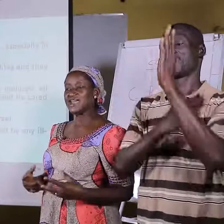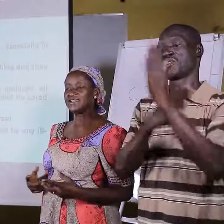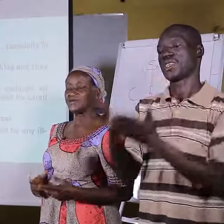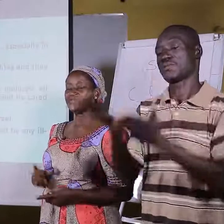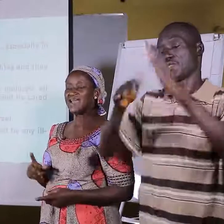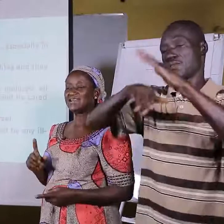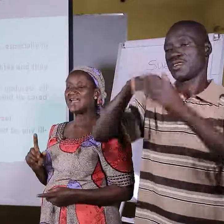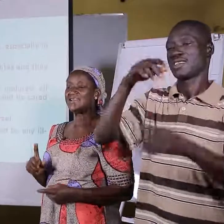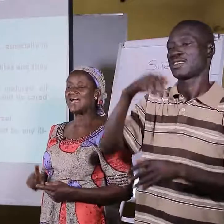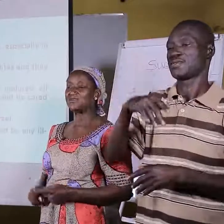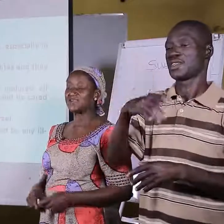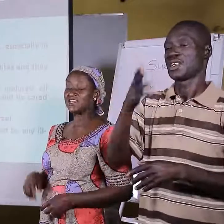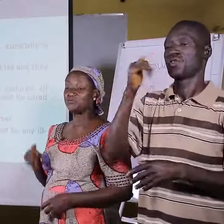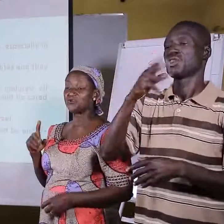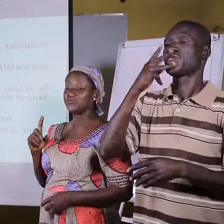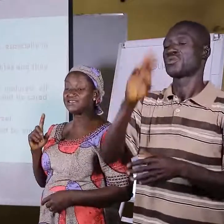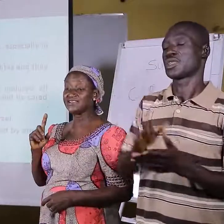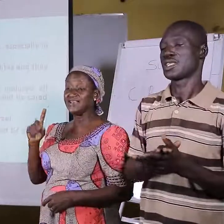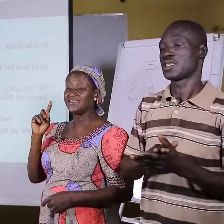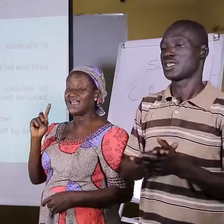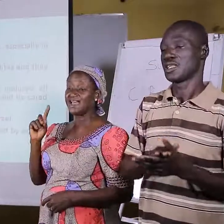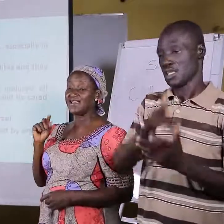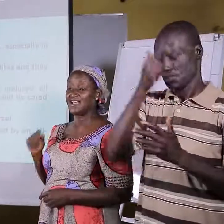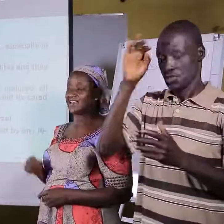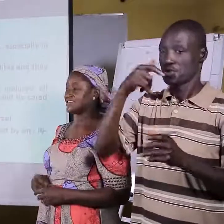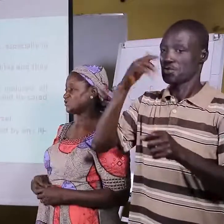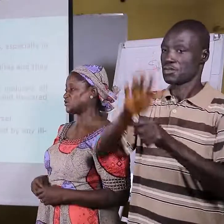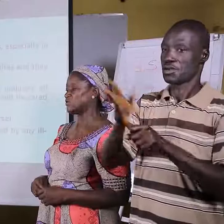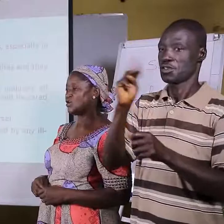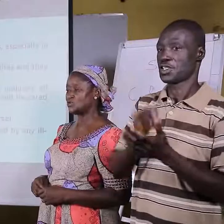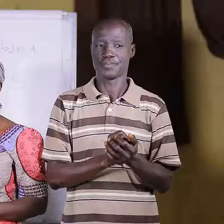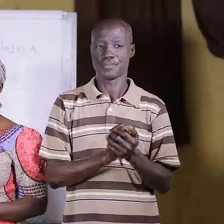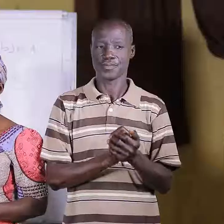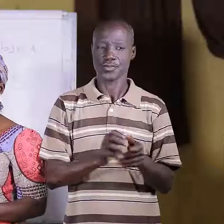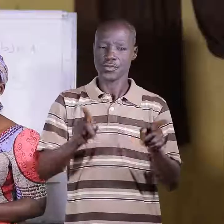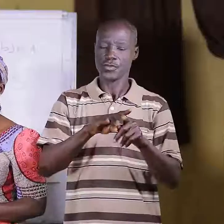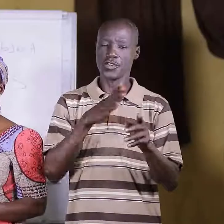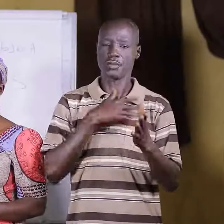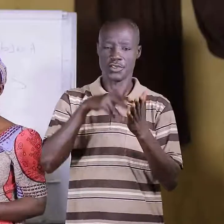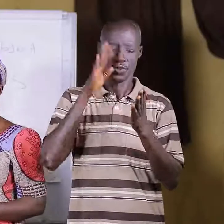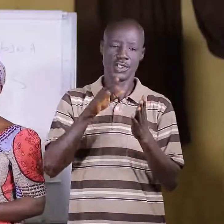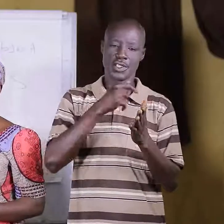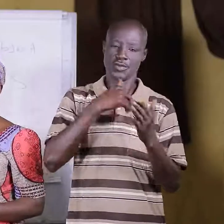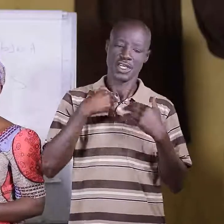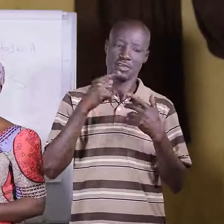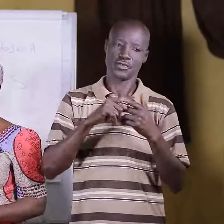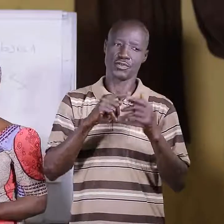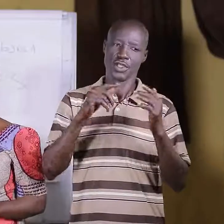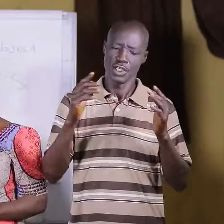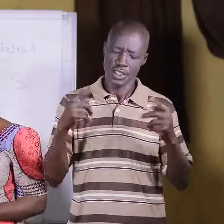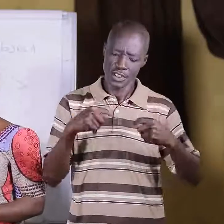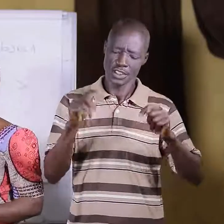To take them to that land he had already promised their ancestors. So my students, there is need for us to